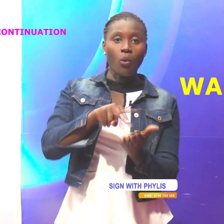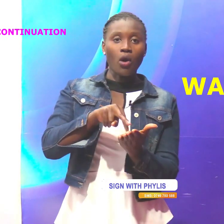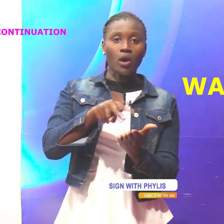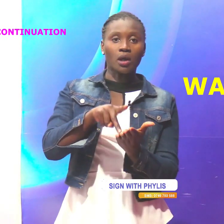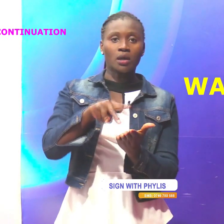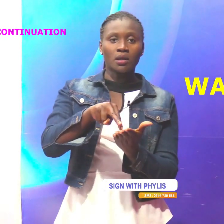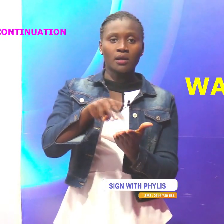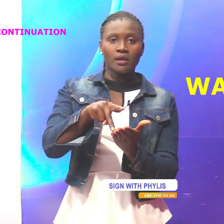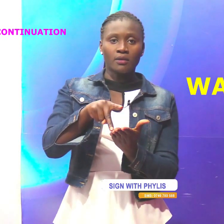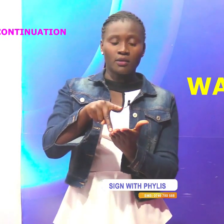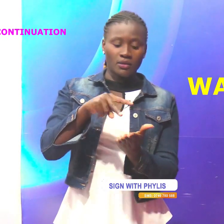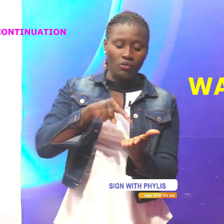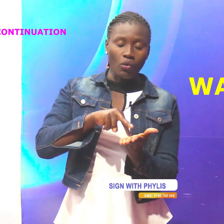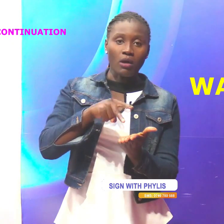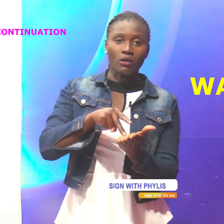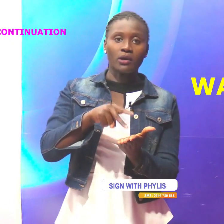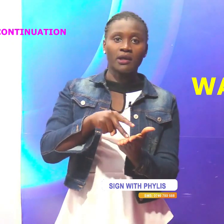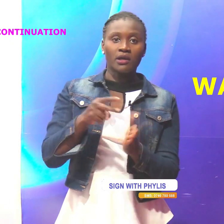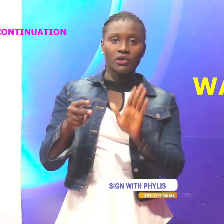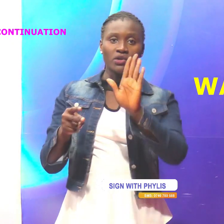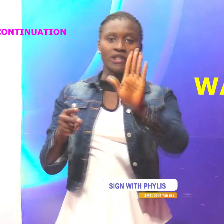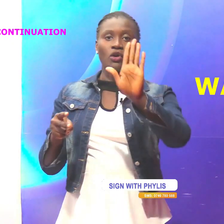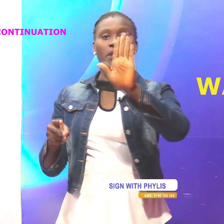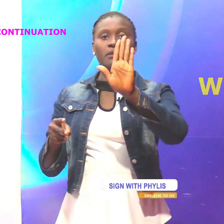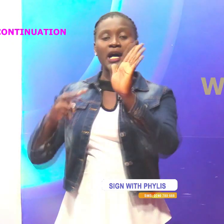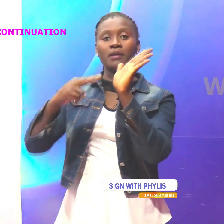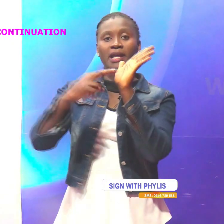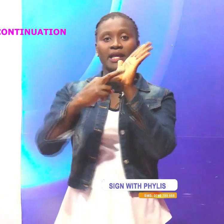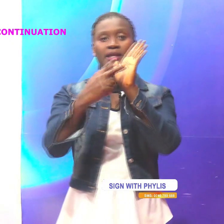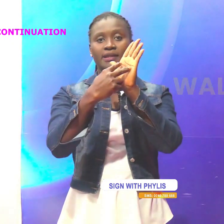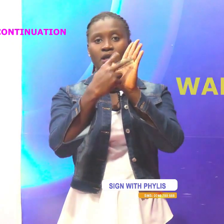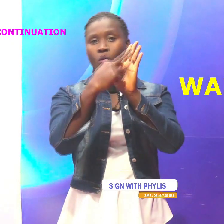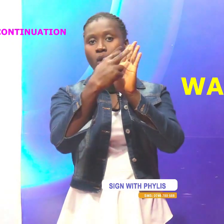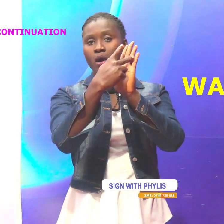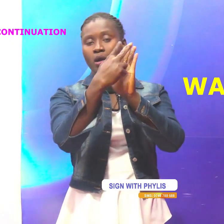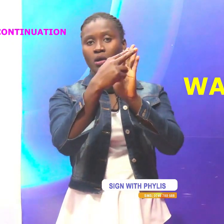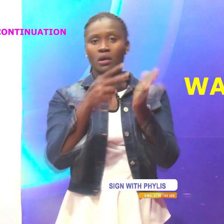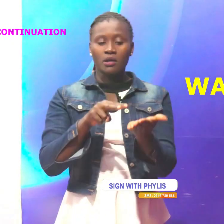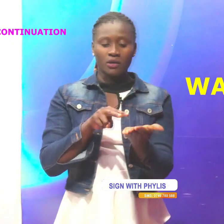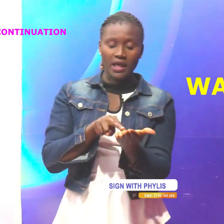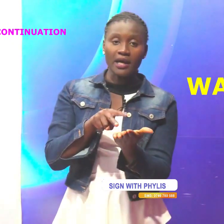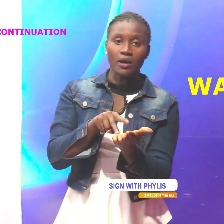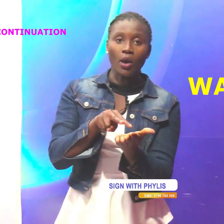Walk. Walk. Do it open palm, like this. Walk. Okay?